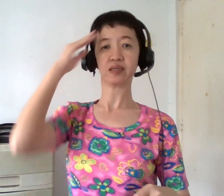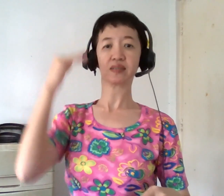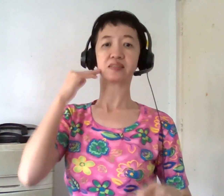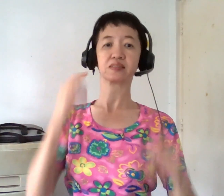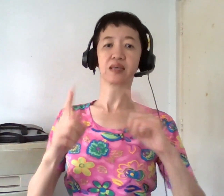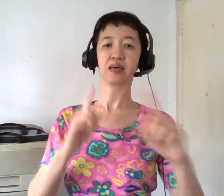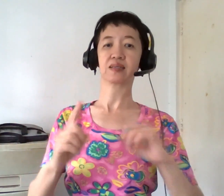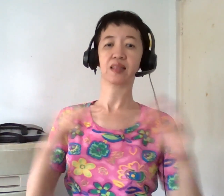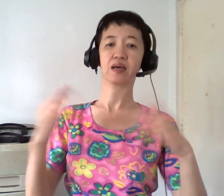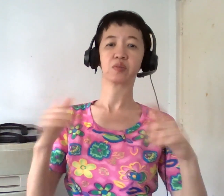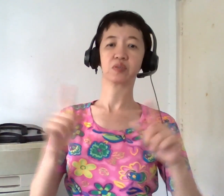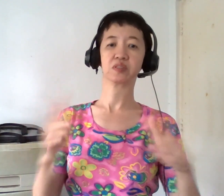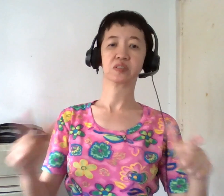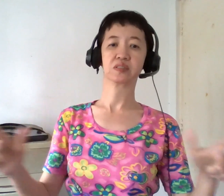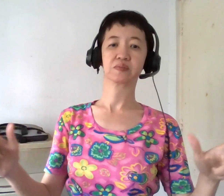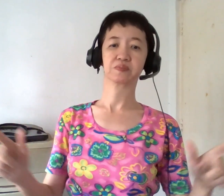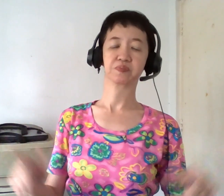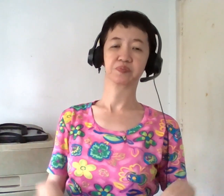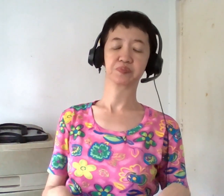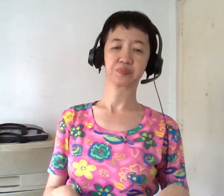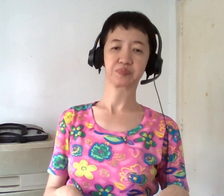Korean Sign Language.